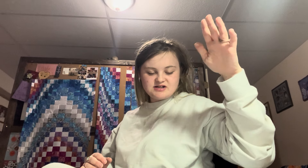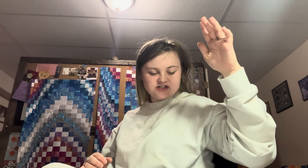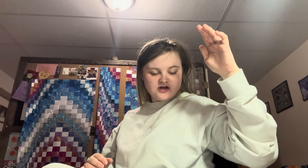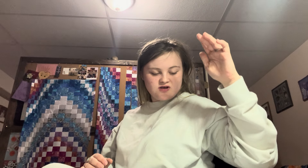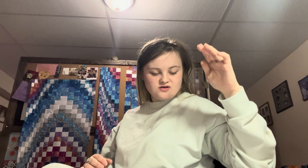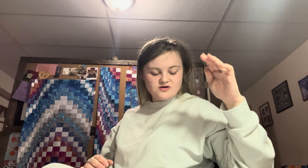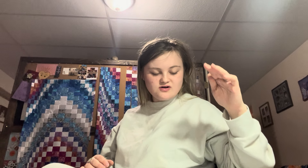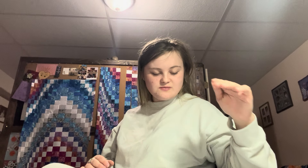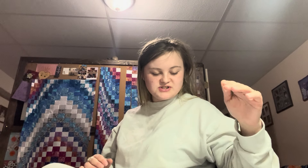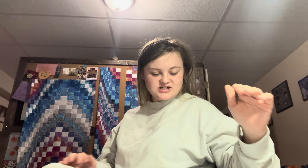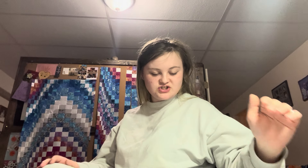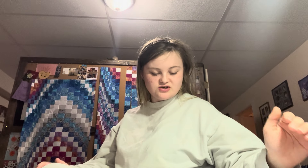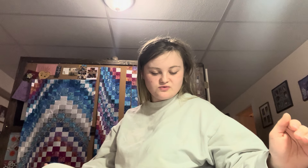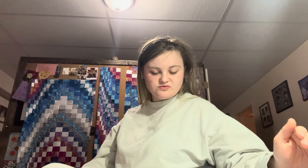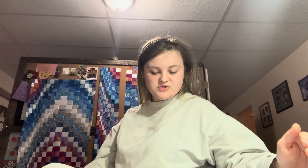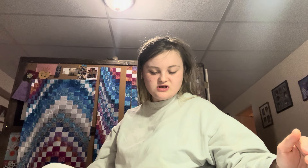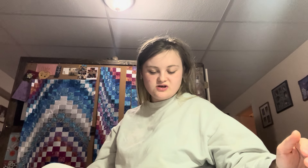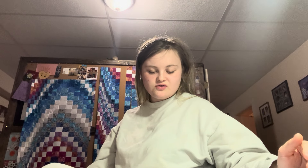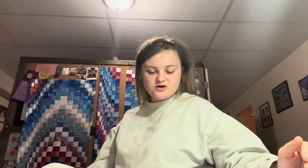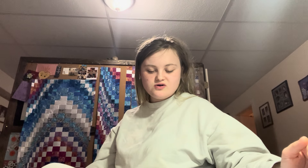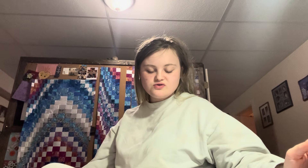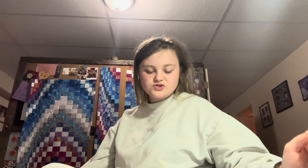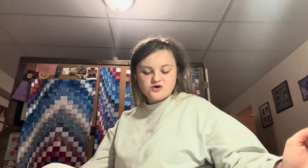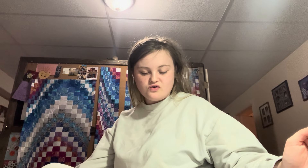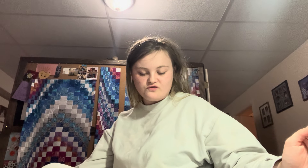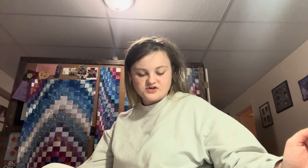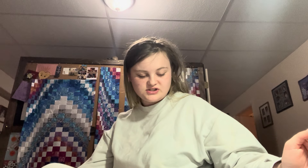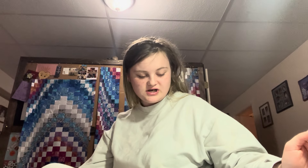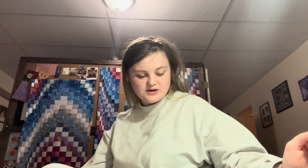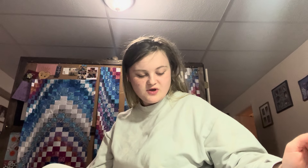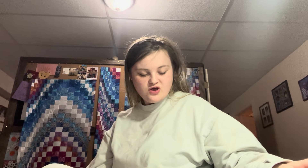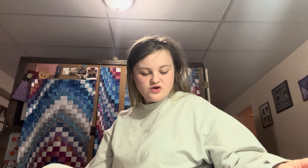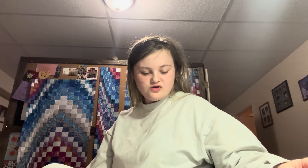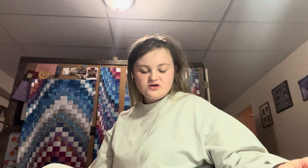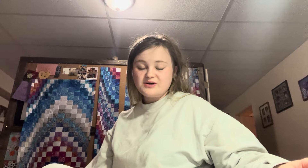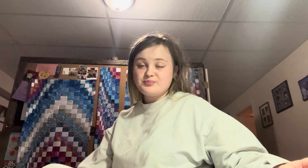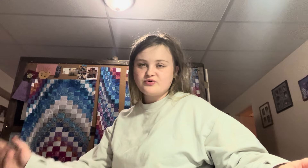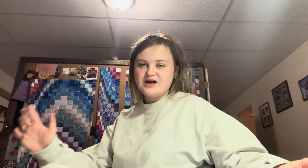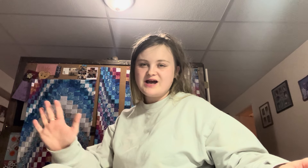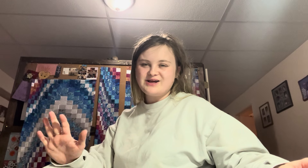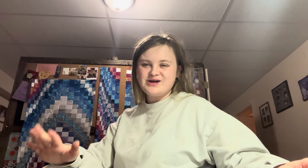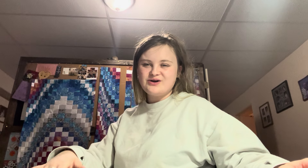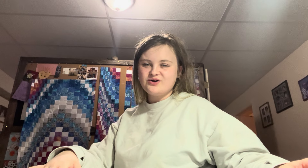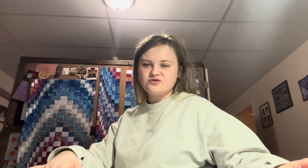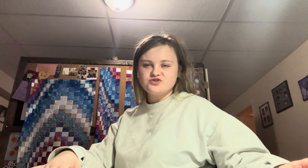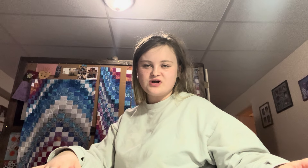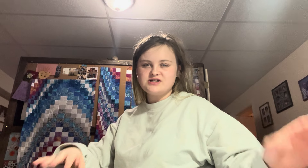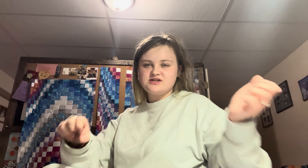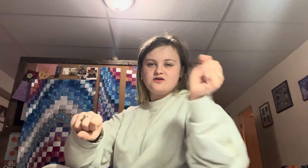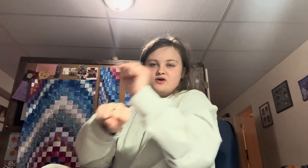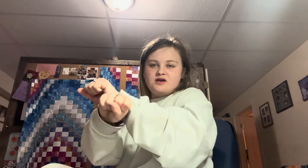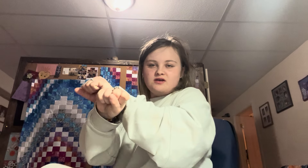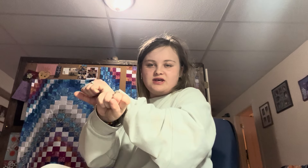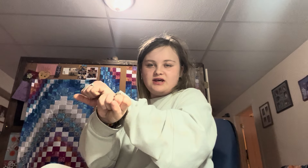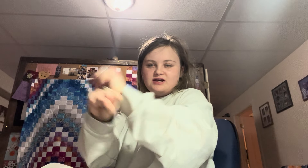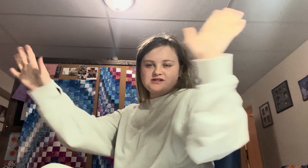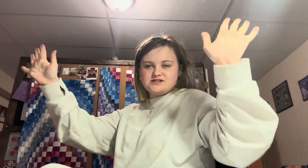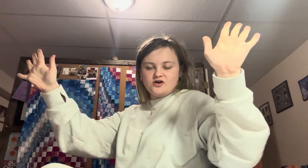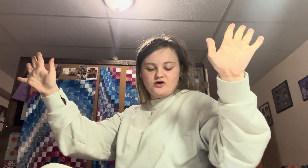Obsessed. Your obsession with me grows over time. You're a predator who tried to cancel